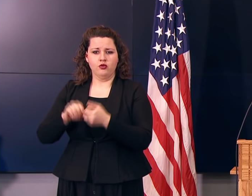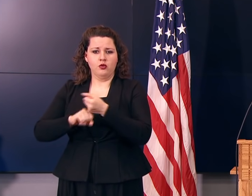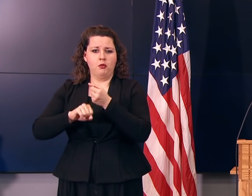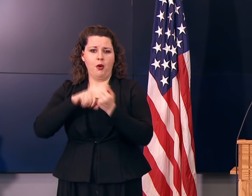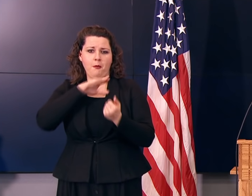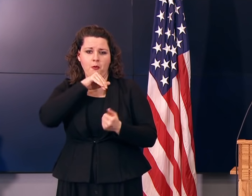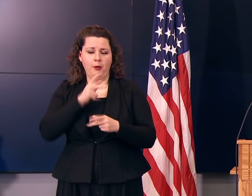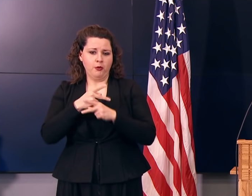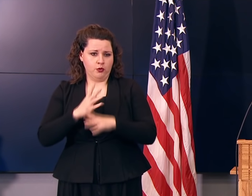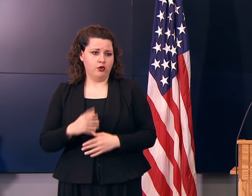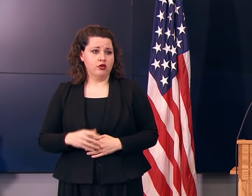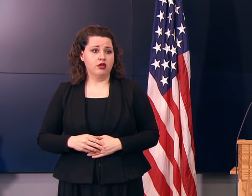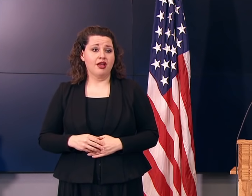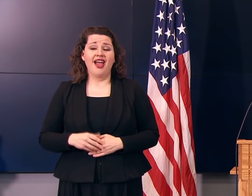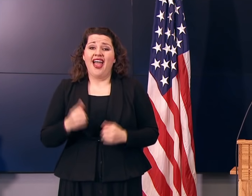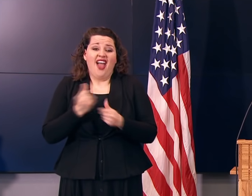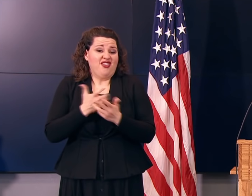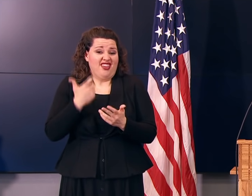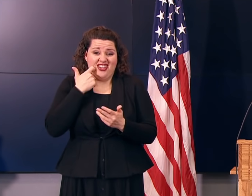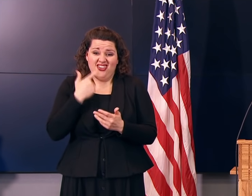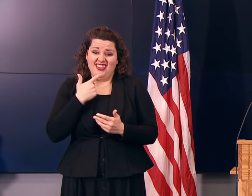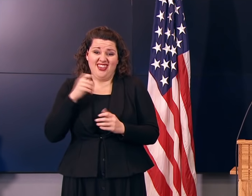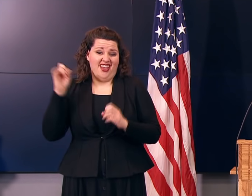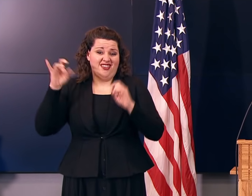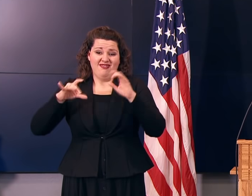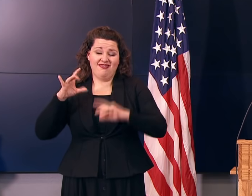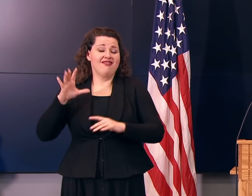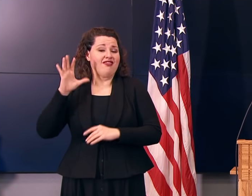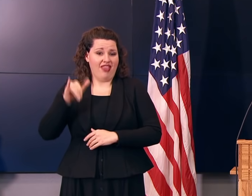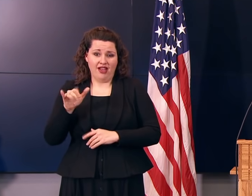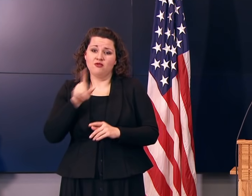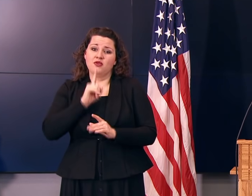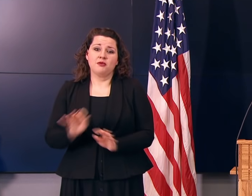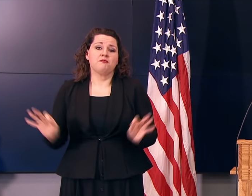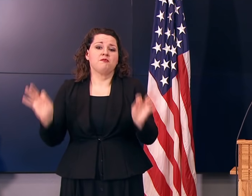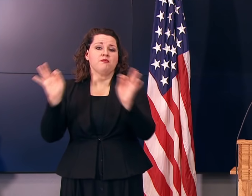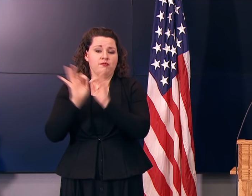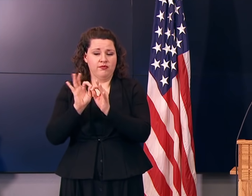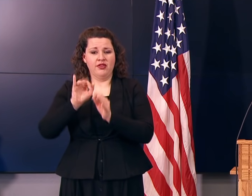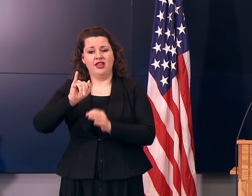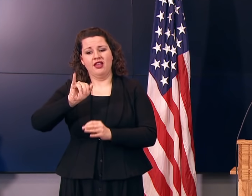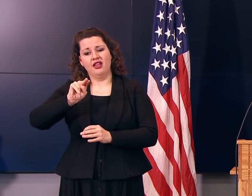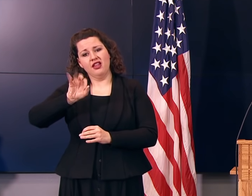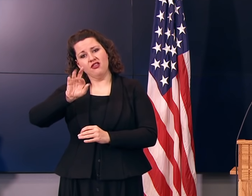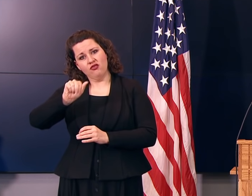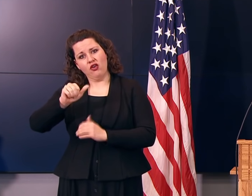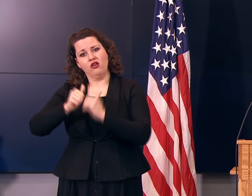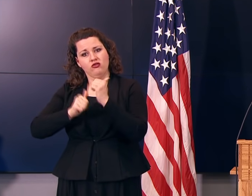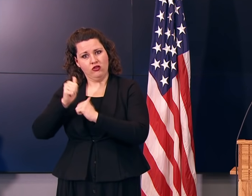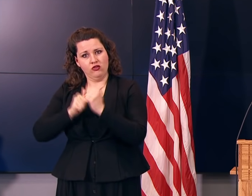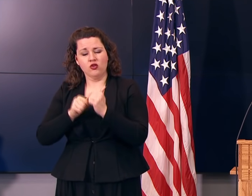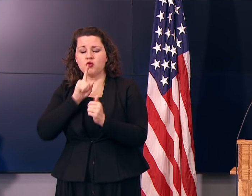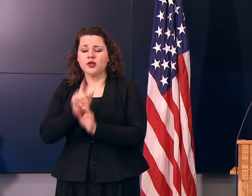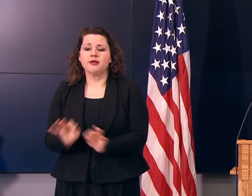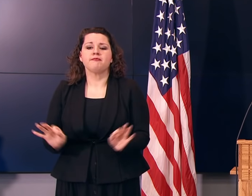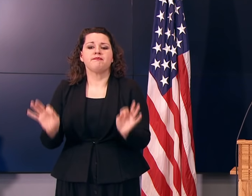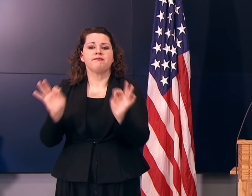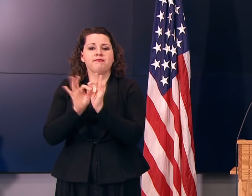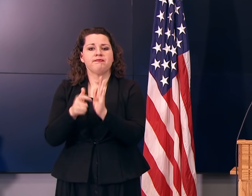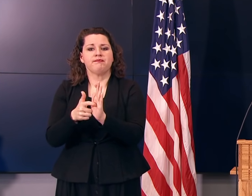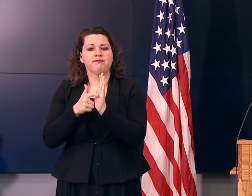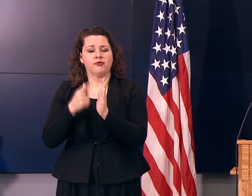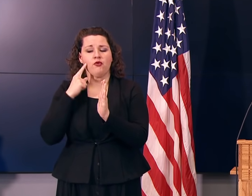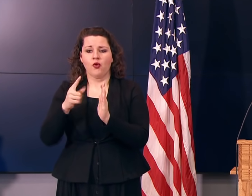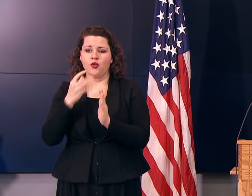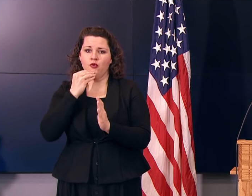what I just said, everything that I just said. This is essential, critical infrastructure. It is essential to keeping the food